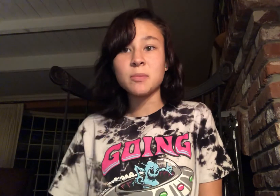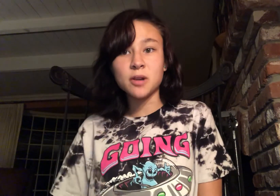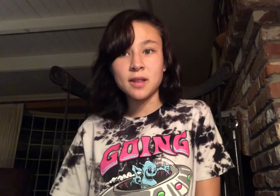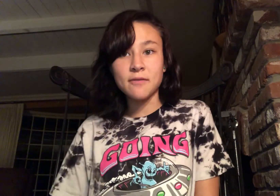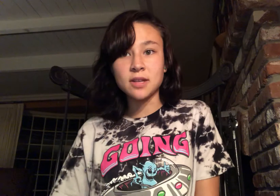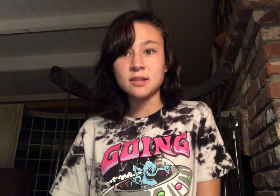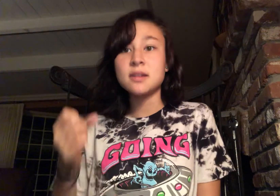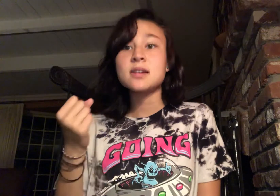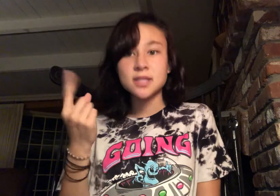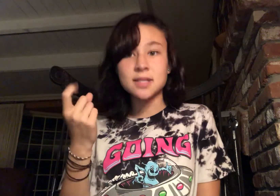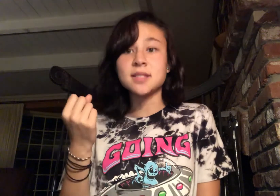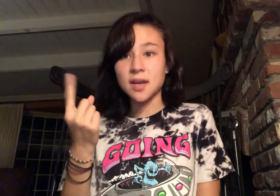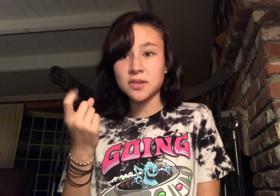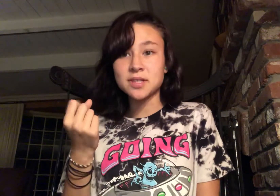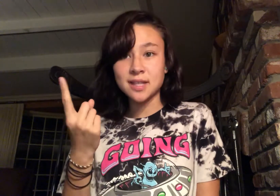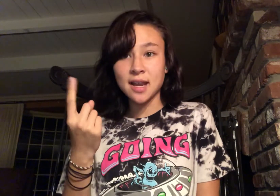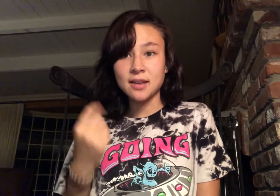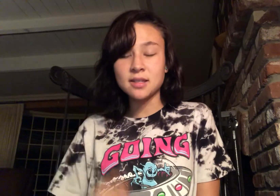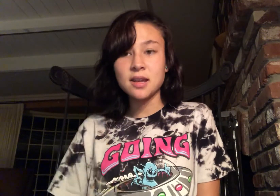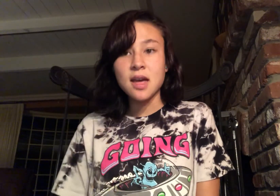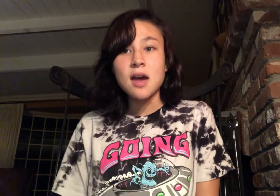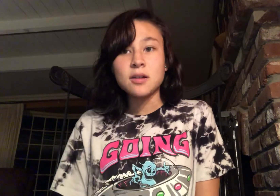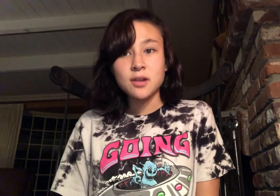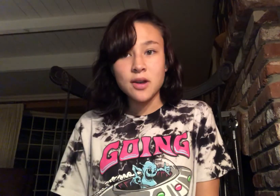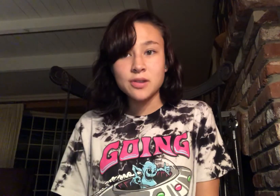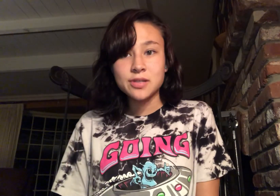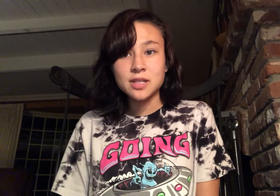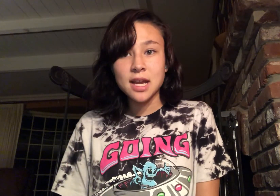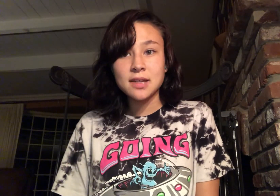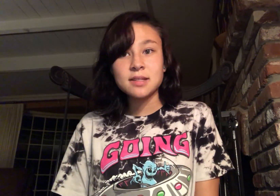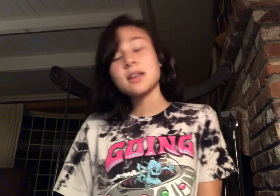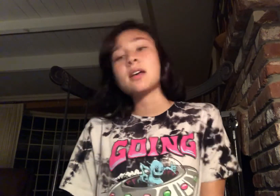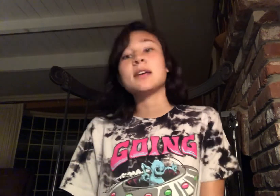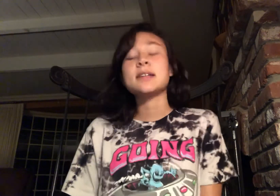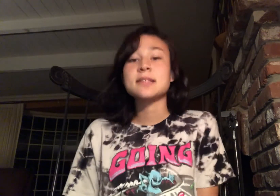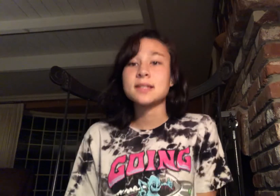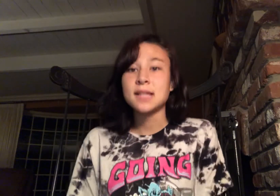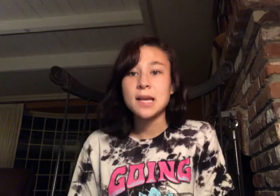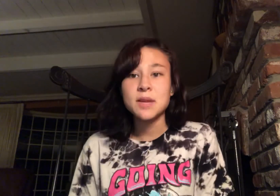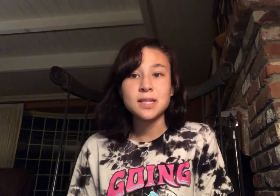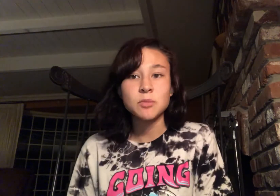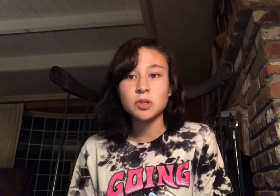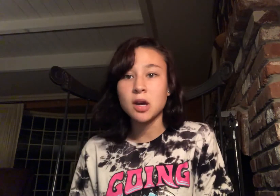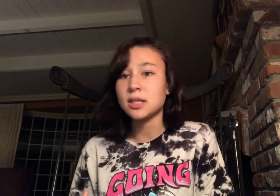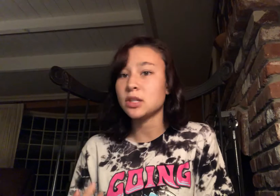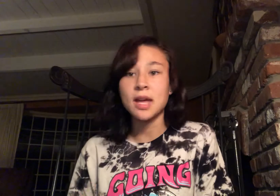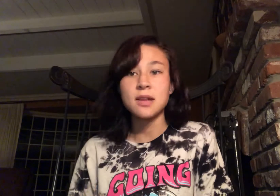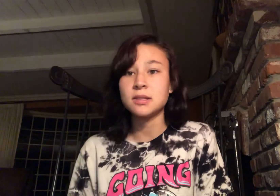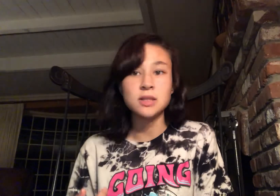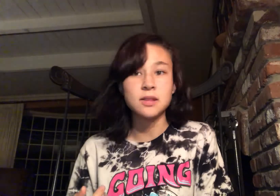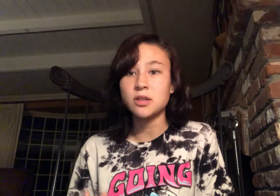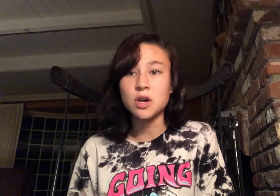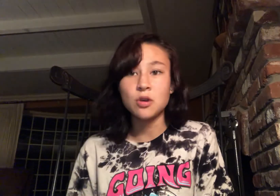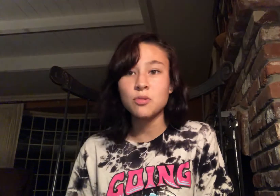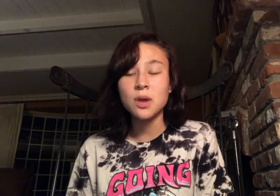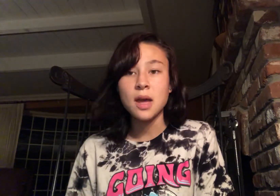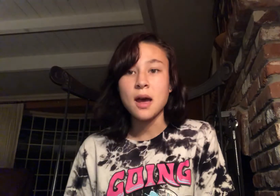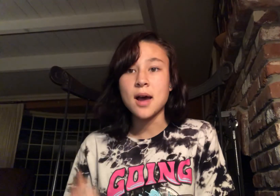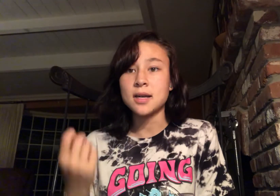number 11. So this is understand. Not understand is the same, except you're nodding your head in the no. So